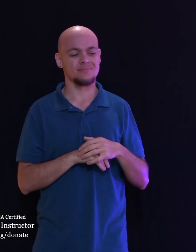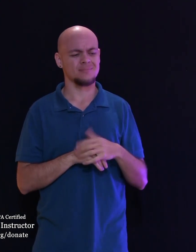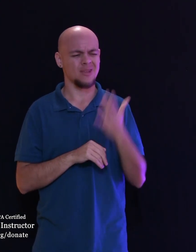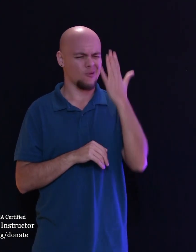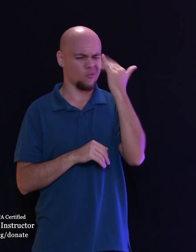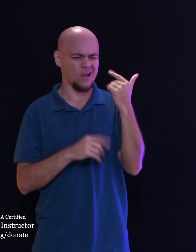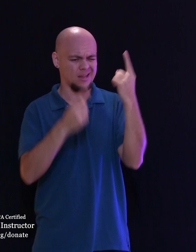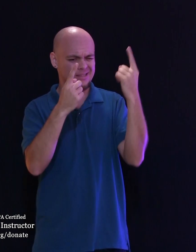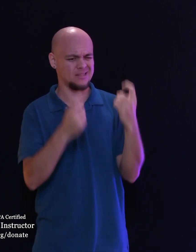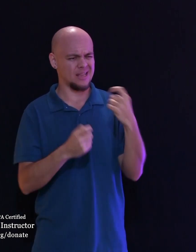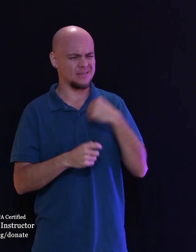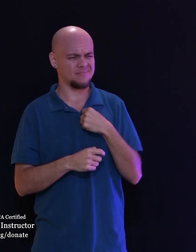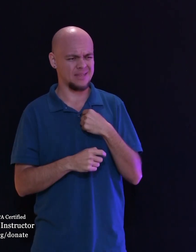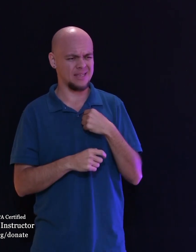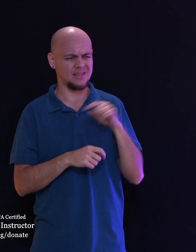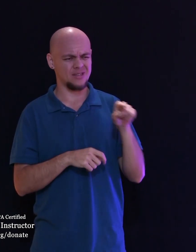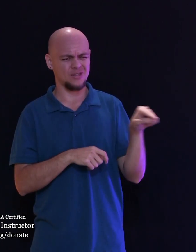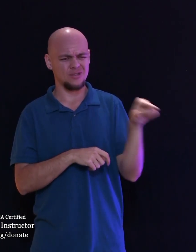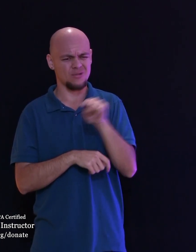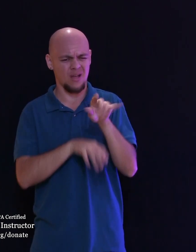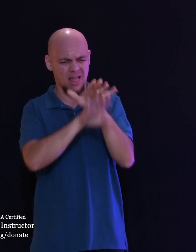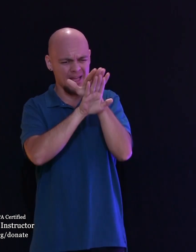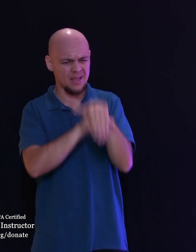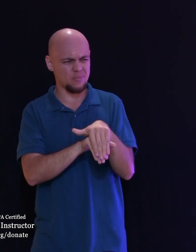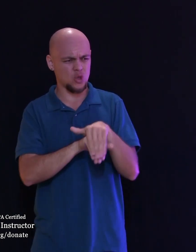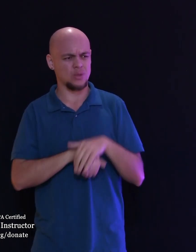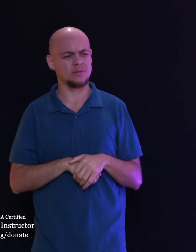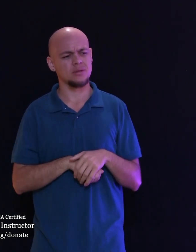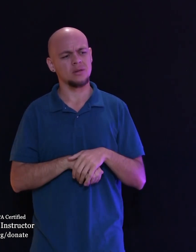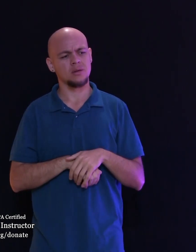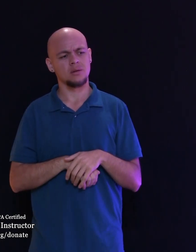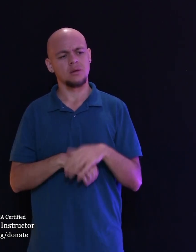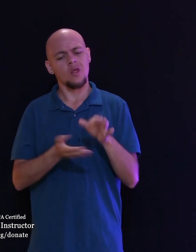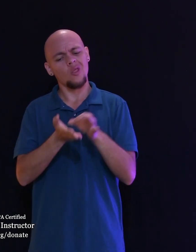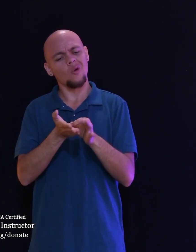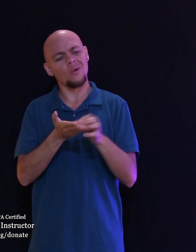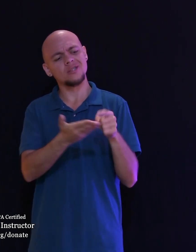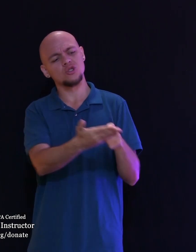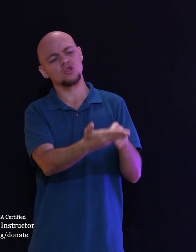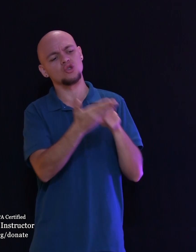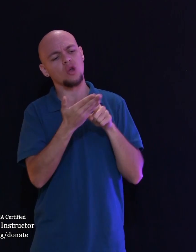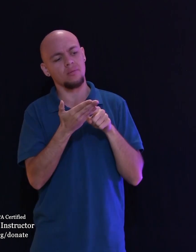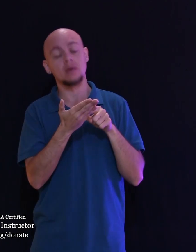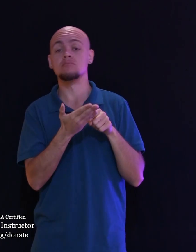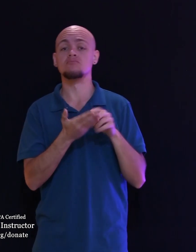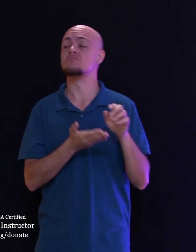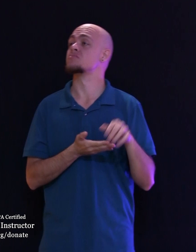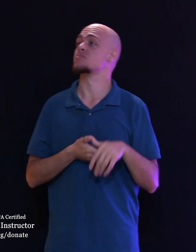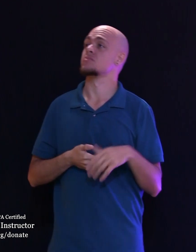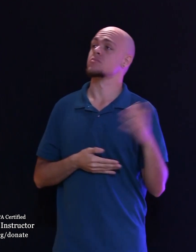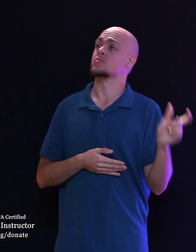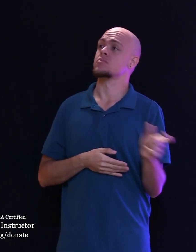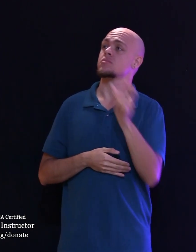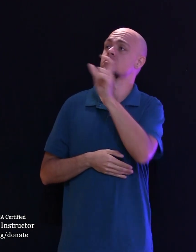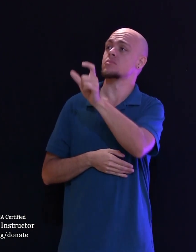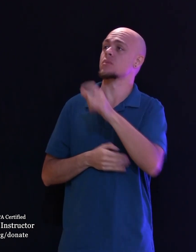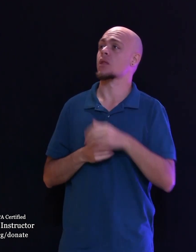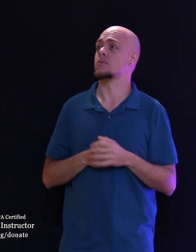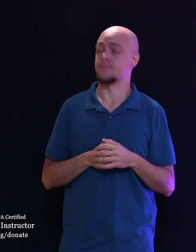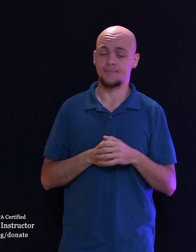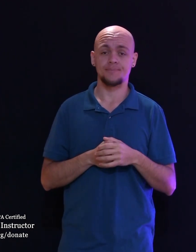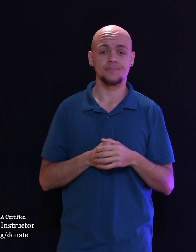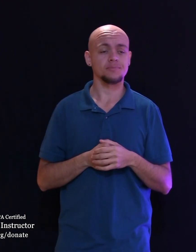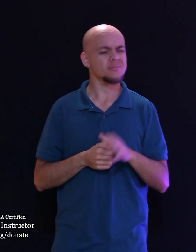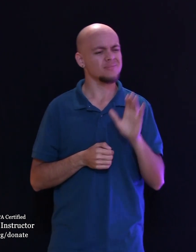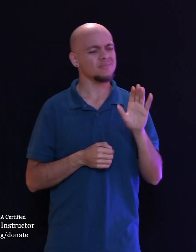me to the test, you hypocrites? Show me the coin for the tax. And they brought him a denarius. And